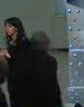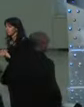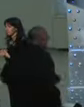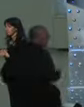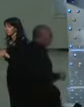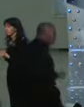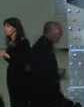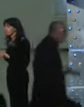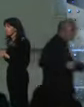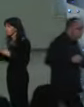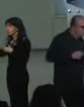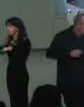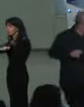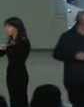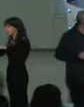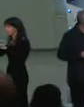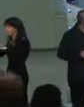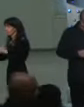Sorry.